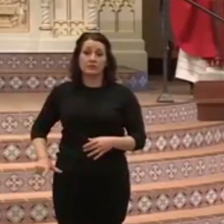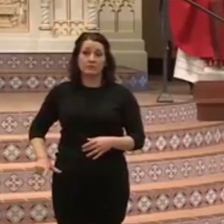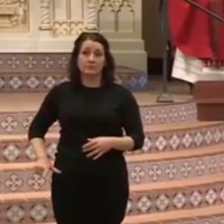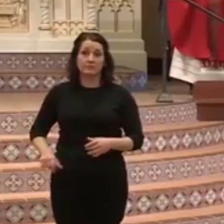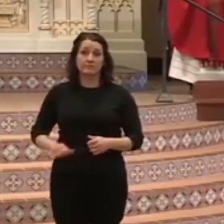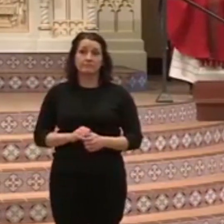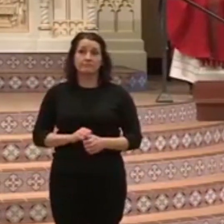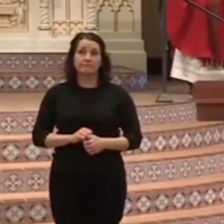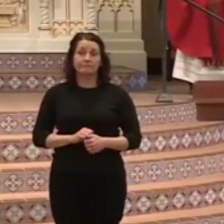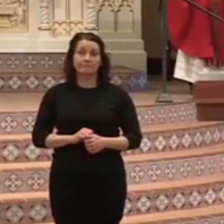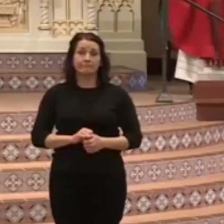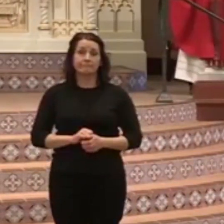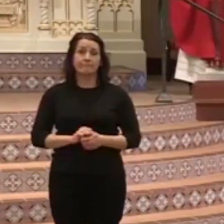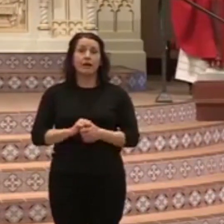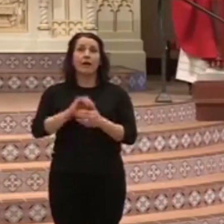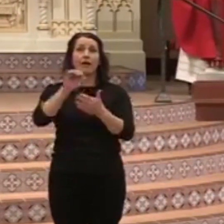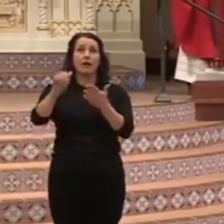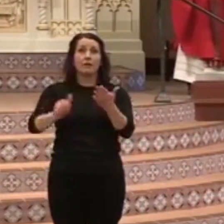Lord.